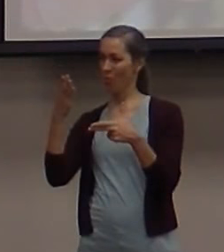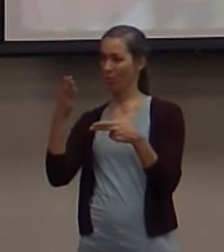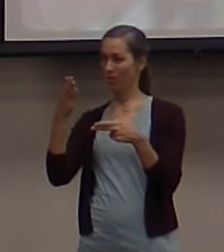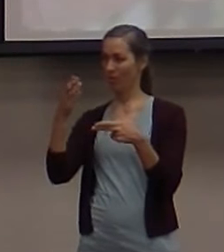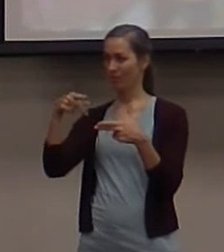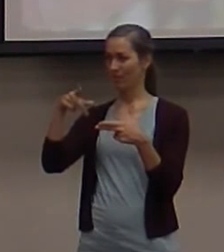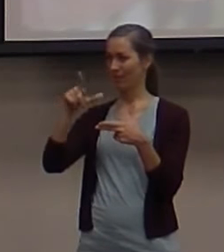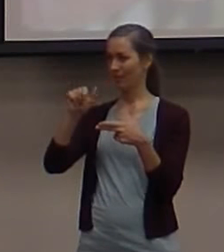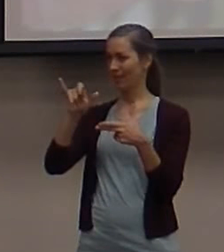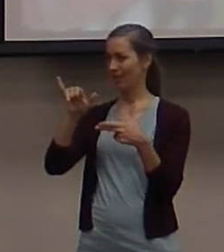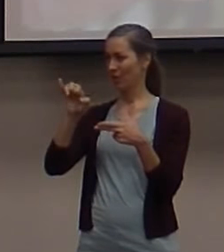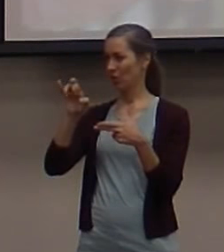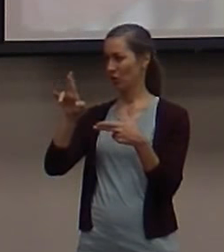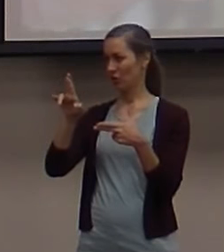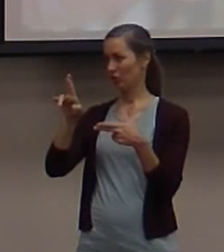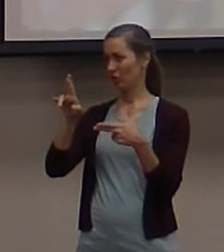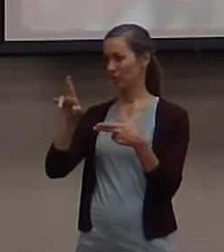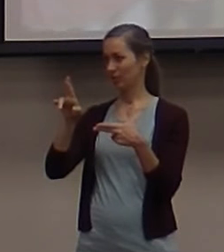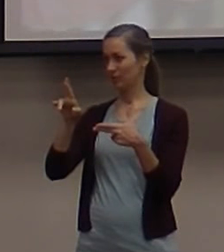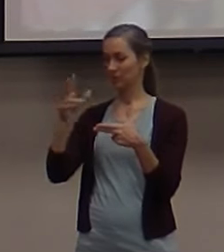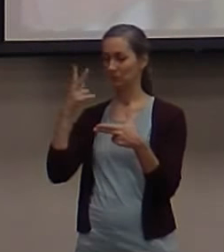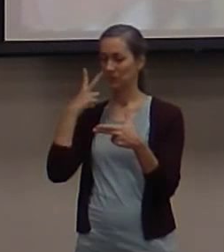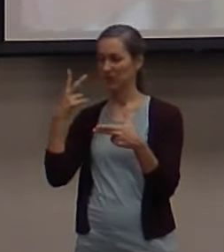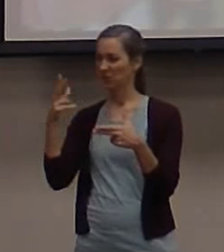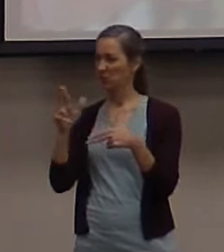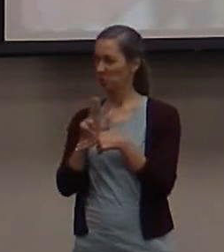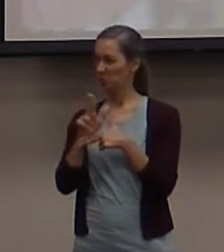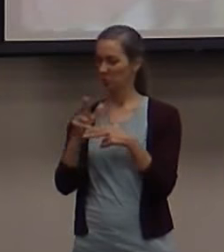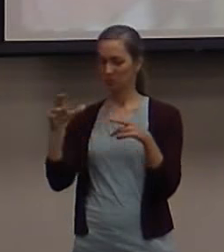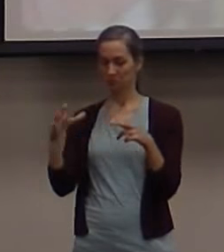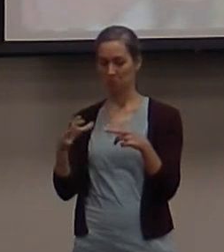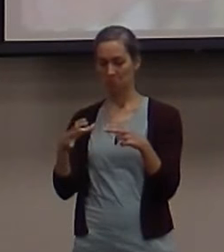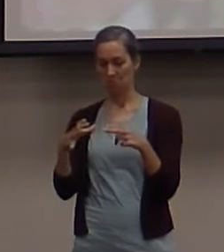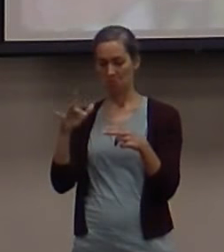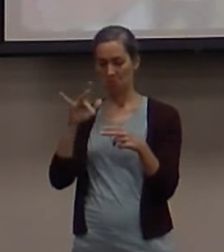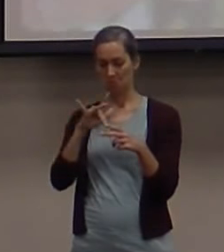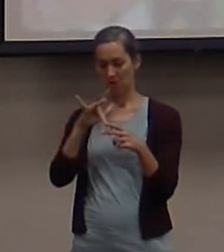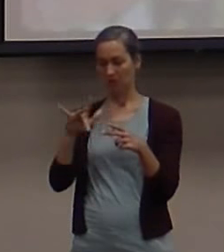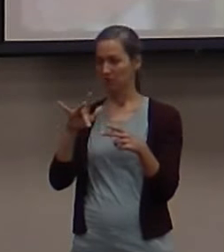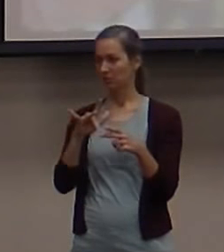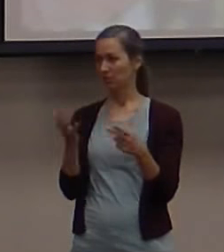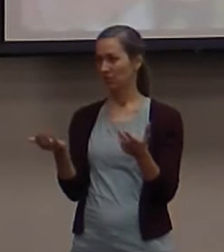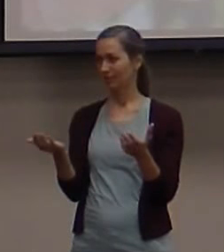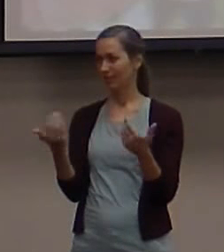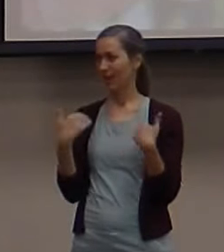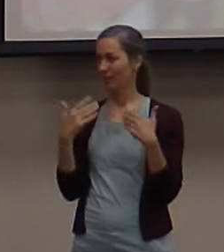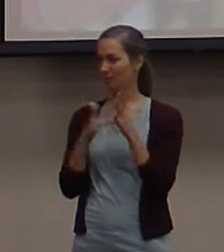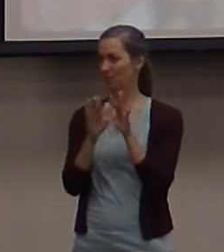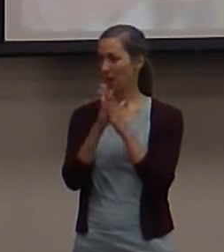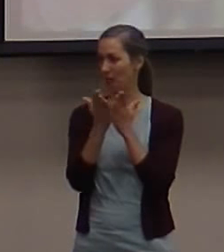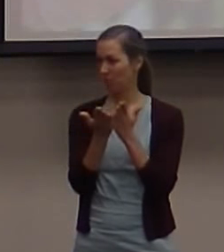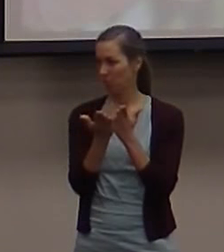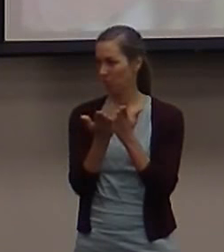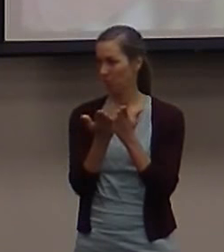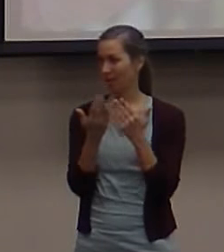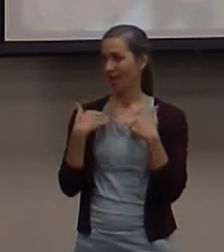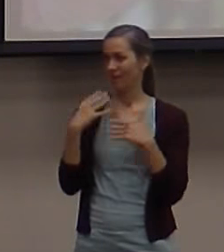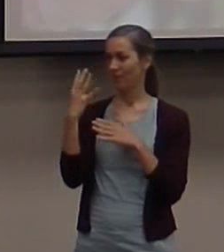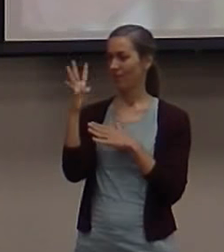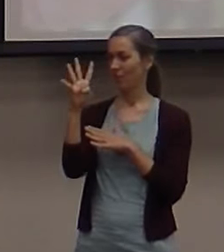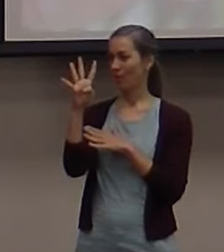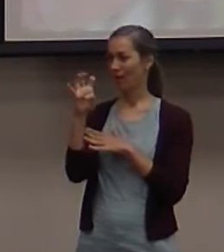and the buttons being pushed and those things. What it has on it is the Bible. It has over 400 hours of